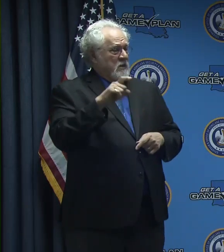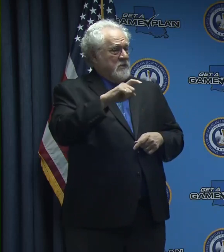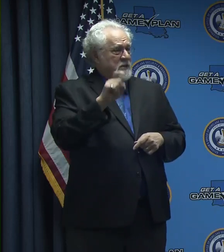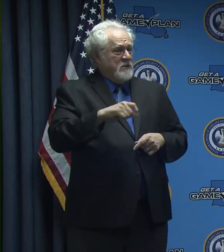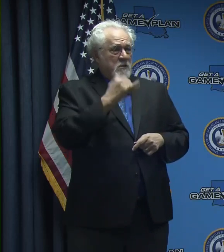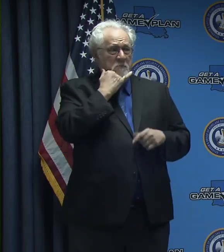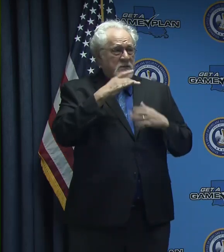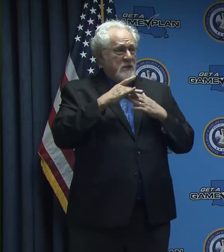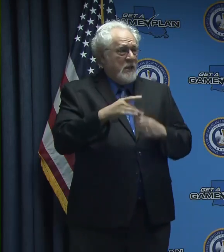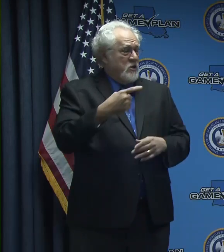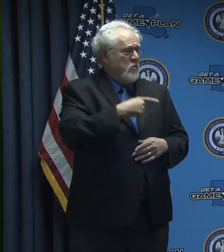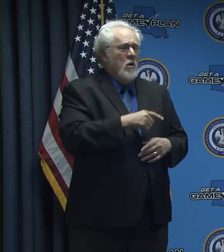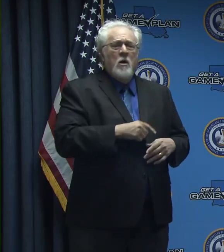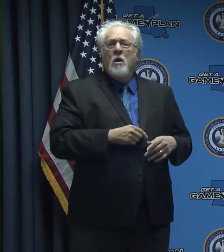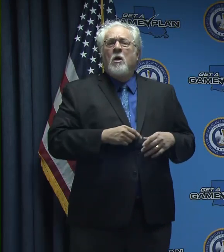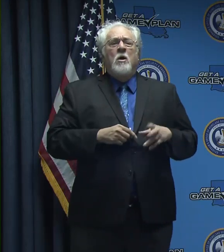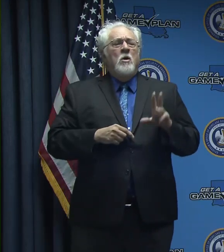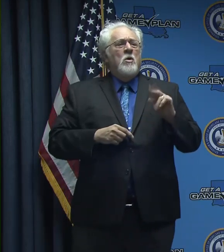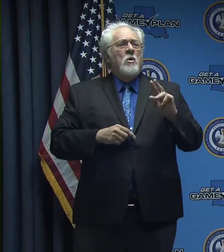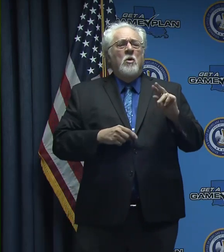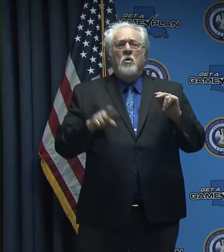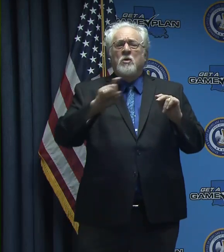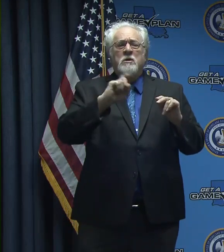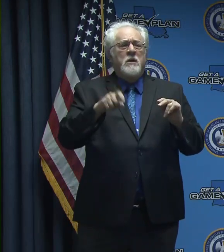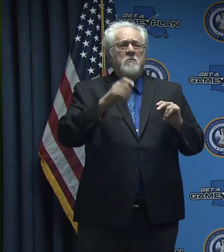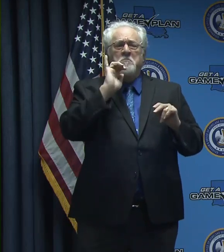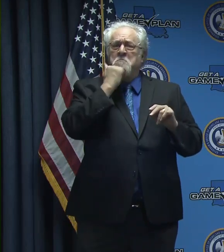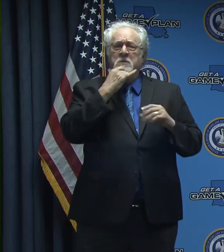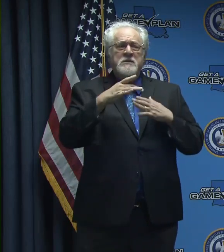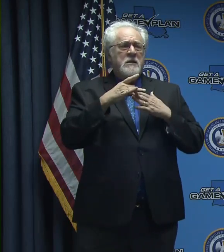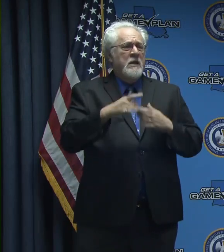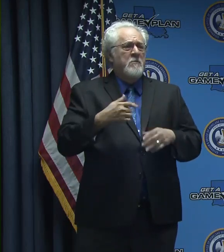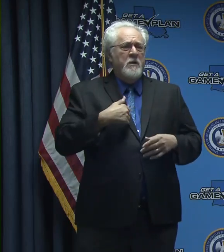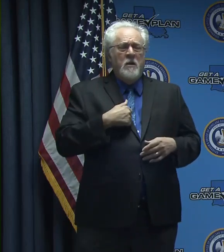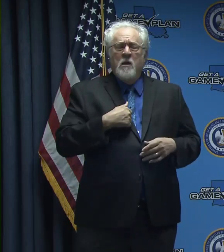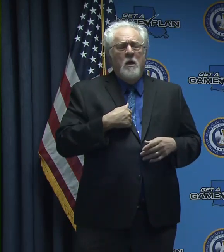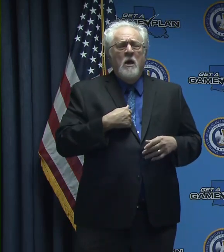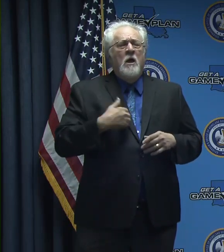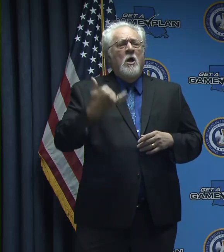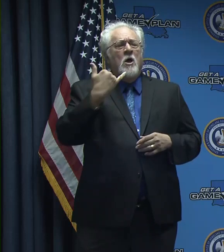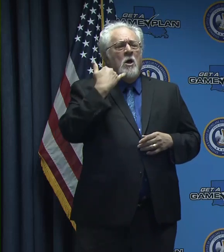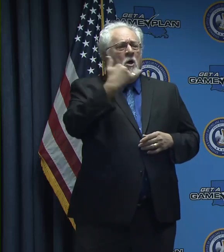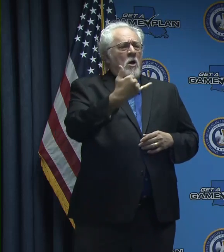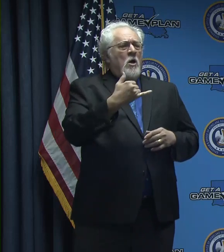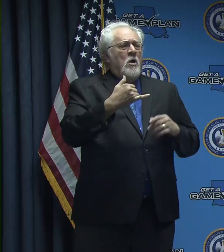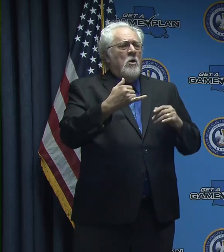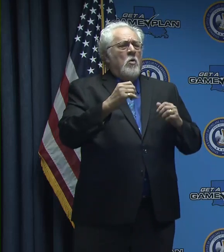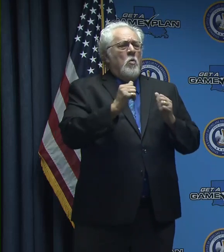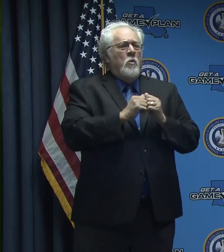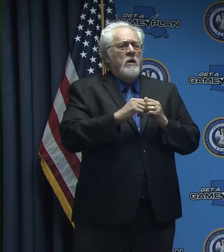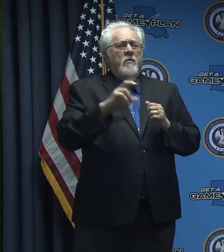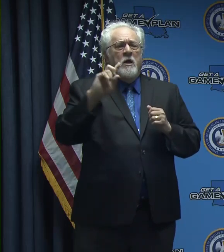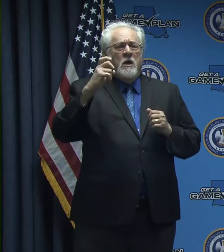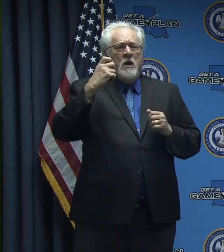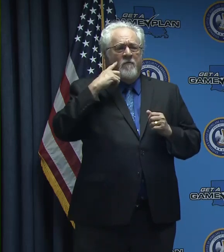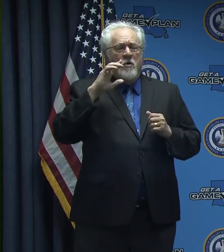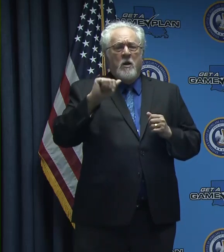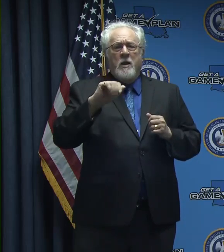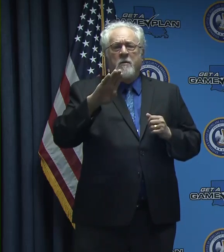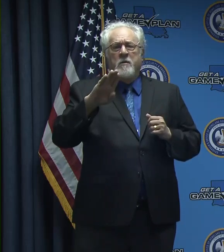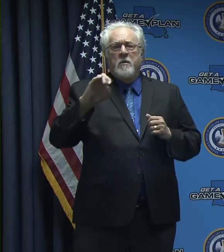misled you? No, I don't feel like the Texas officials misled me. I had a phone conversation last week with Governor